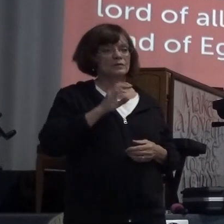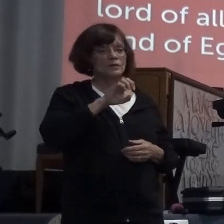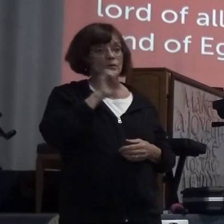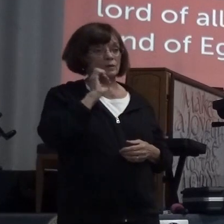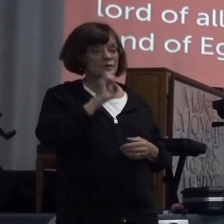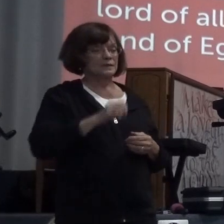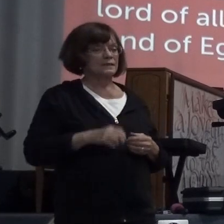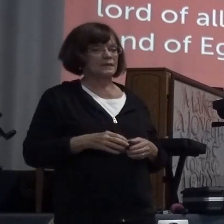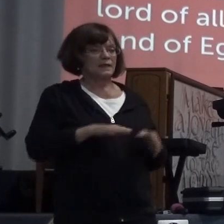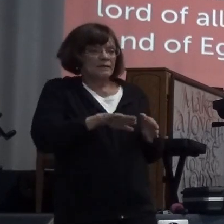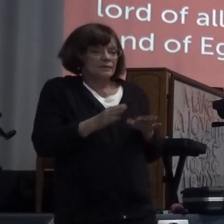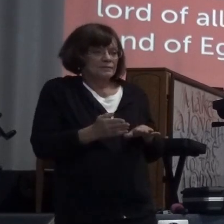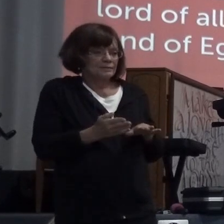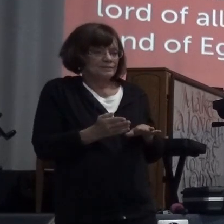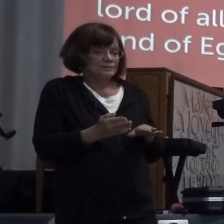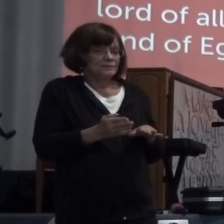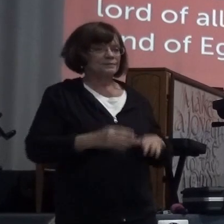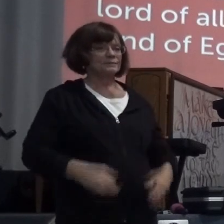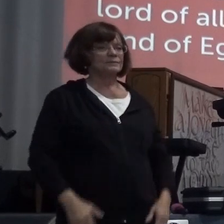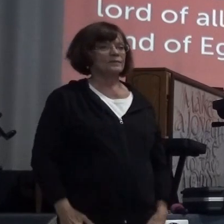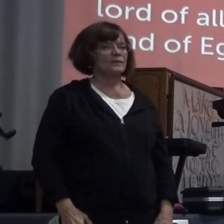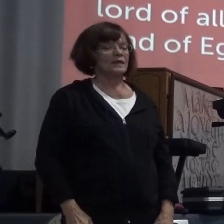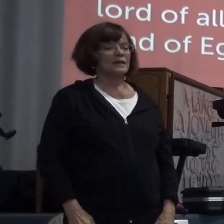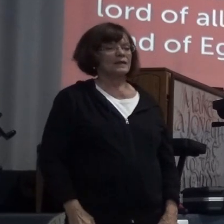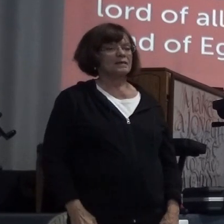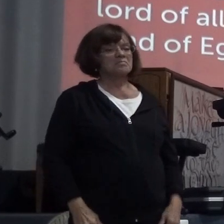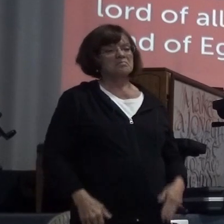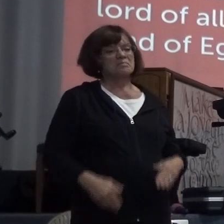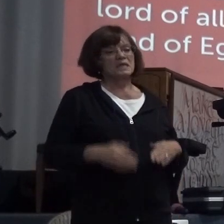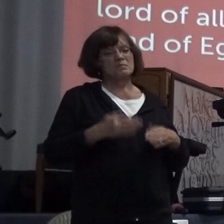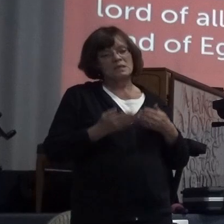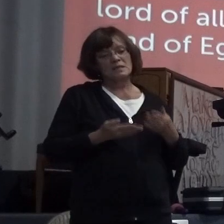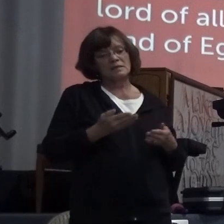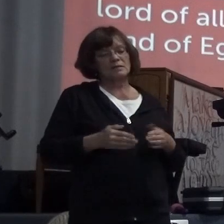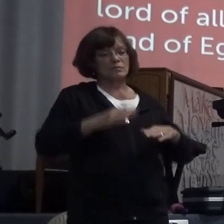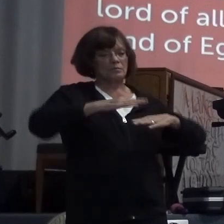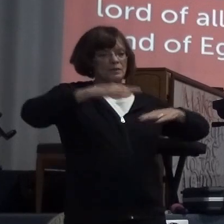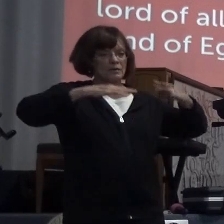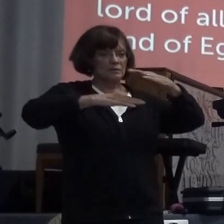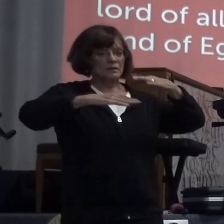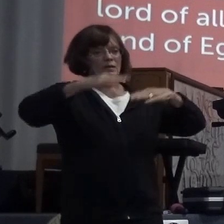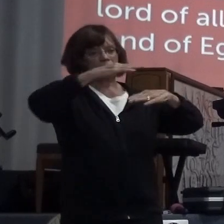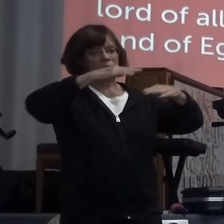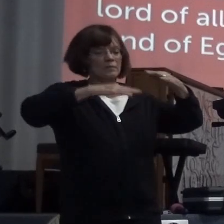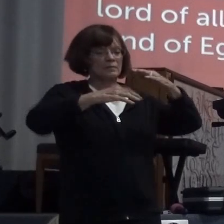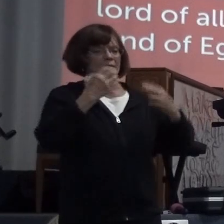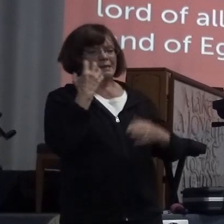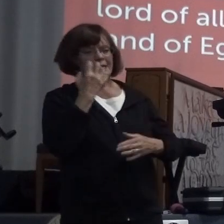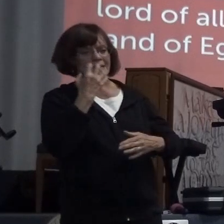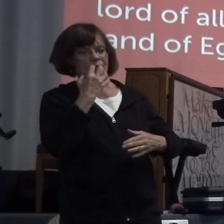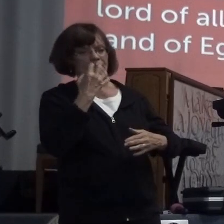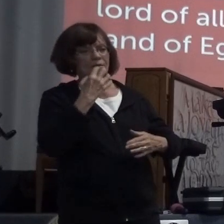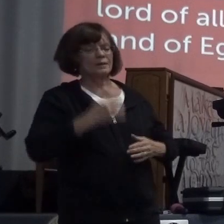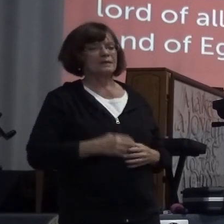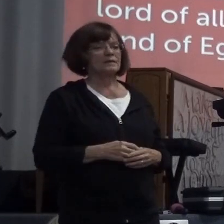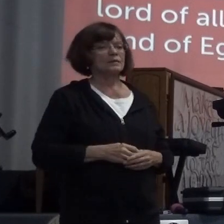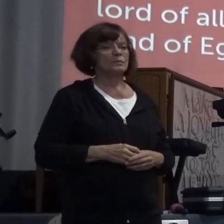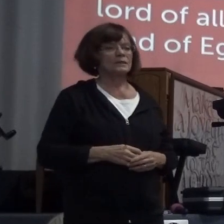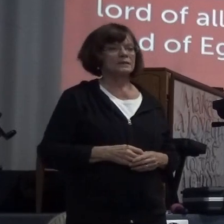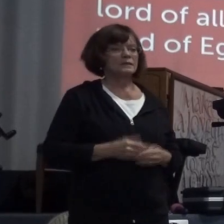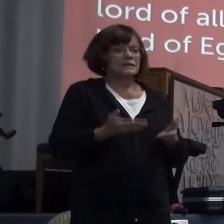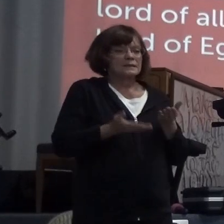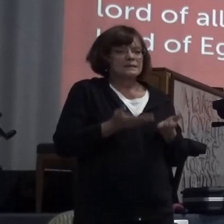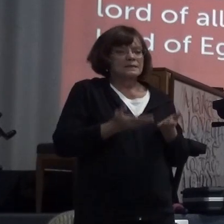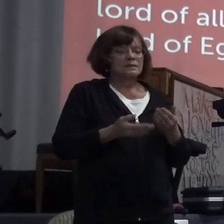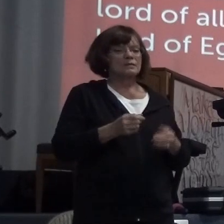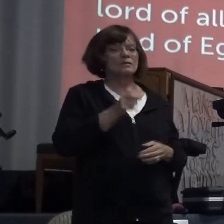He would rightfully so have built up a lot of anger if you really think about it. But when he considered who he was serving